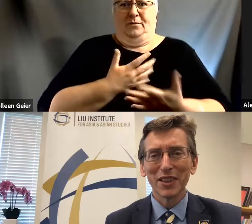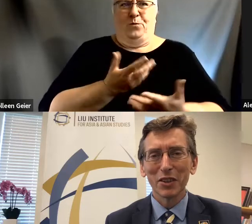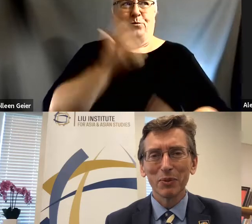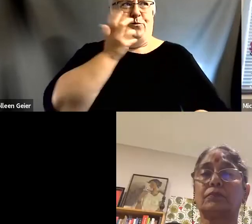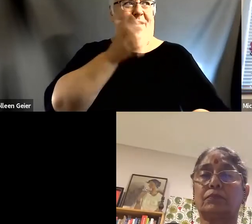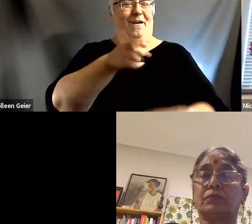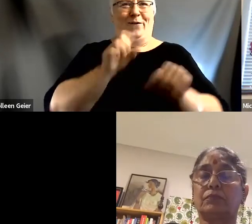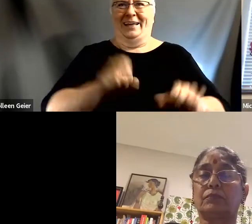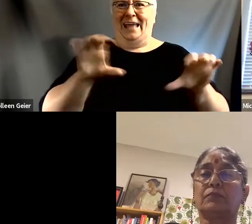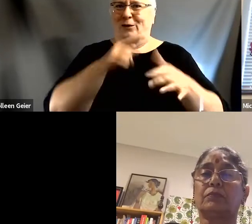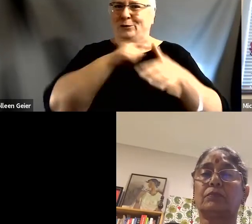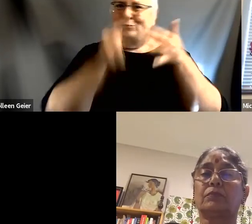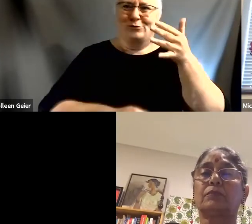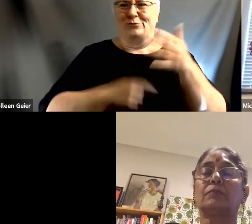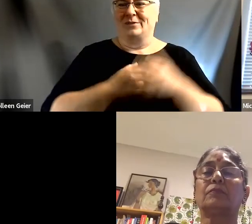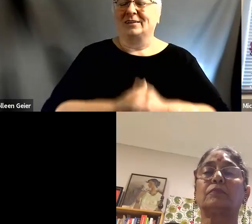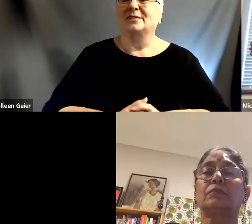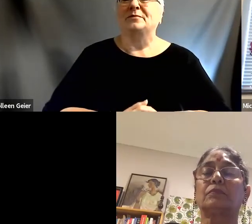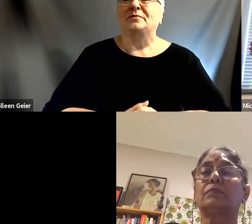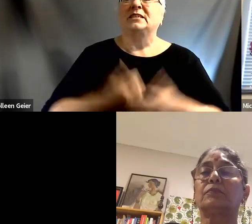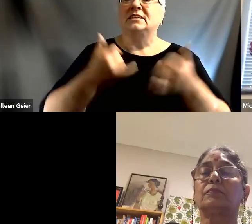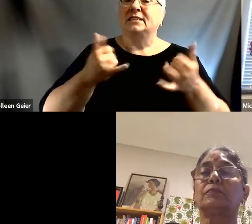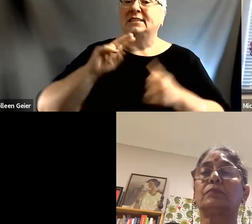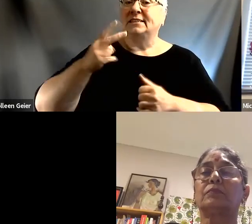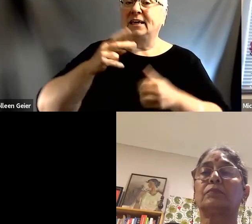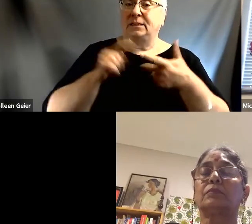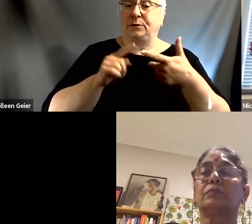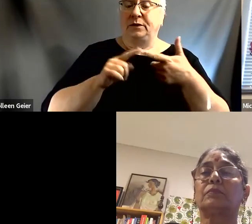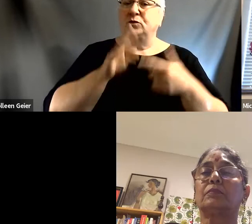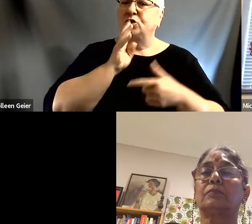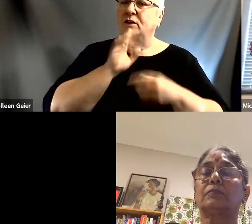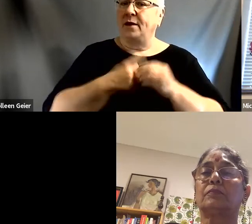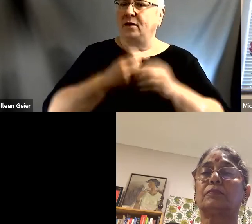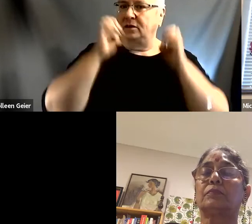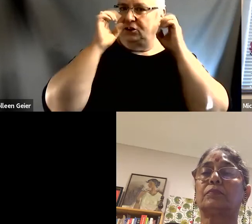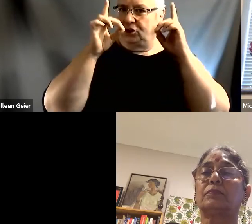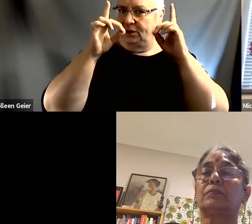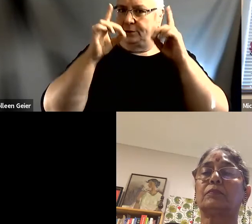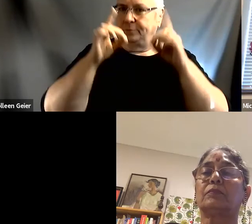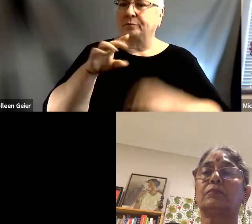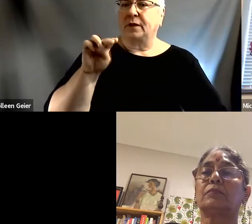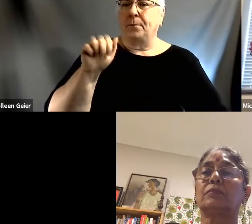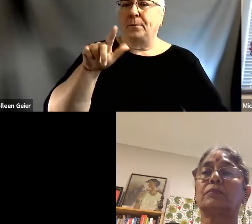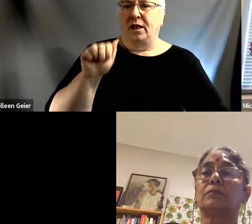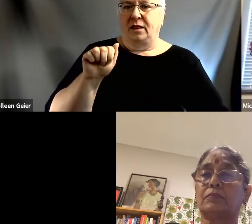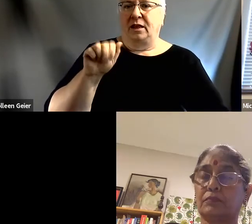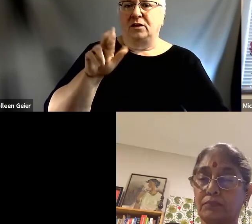our second speaker, moving into the area of education. So I'd like to hand over to Mala